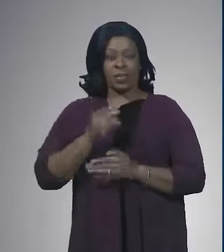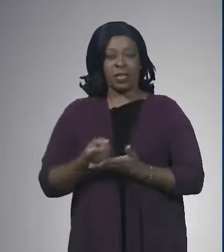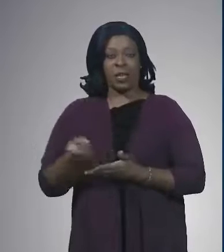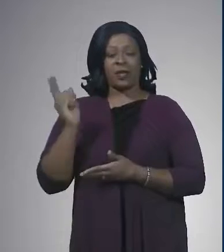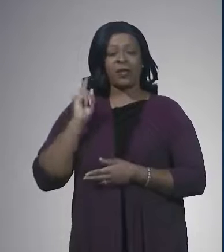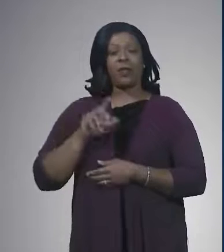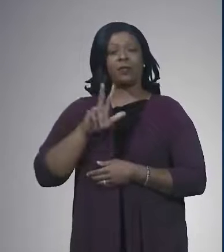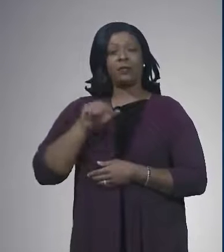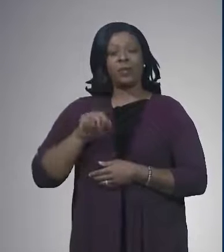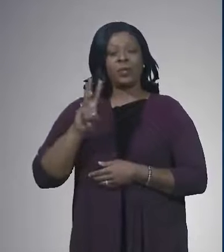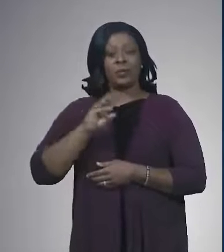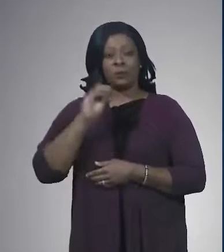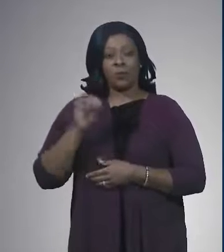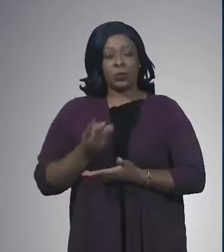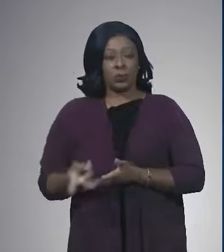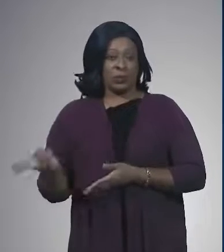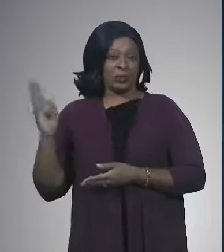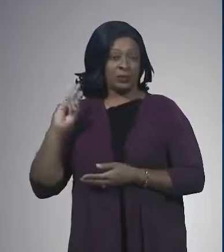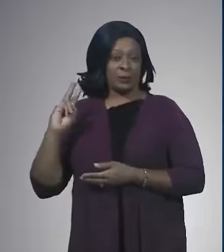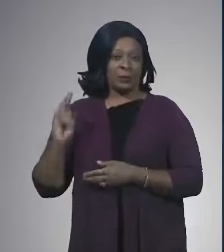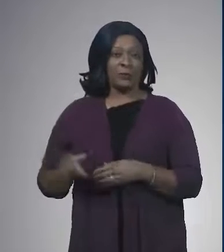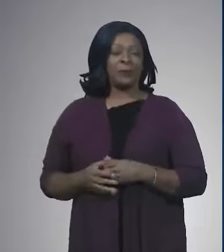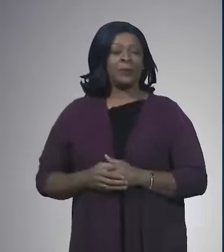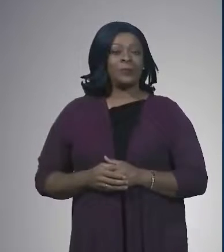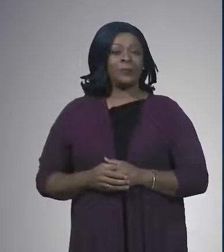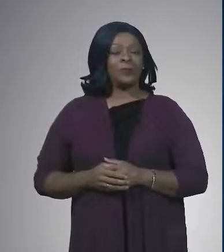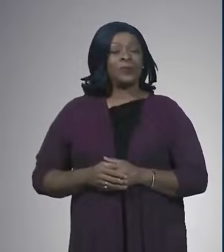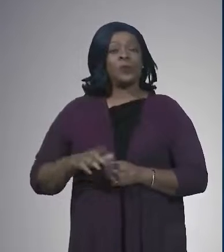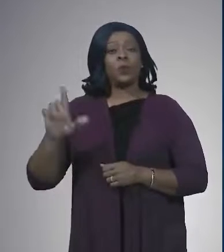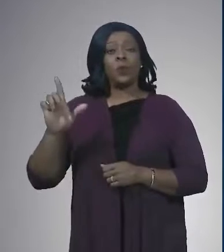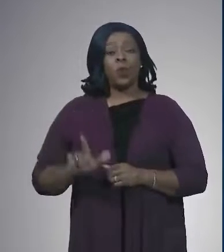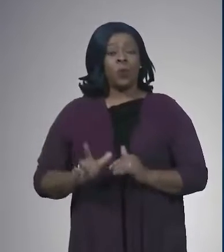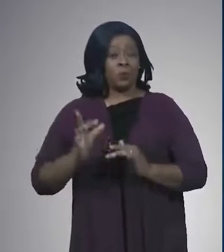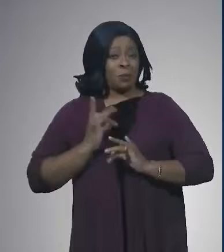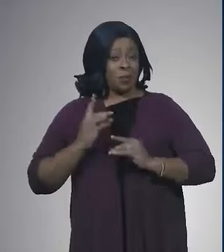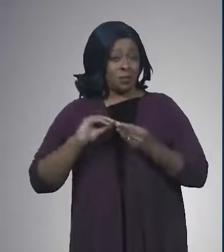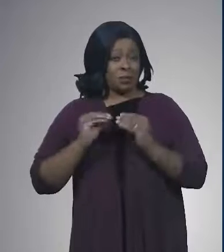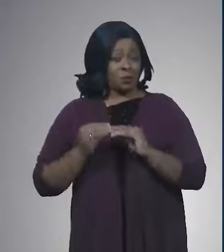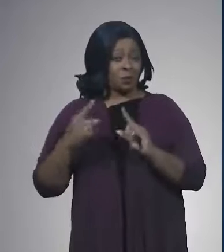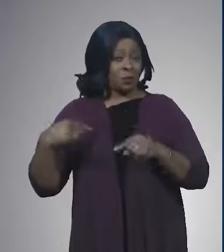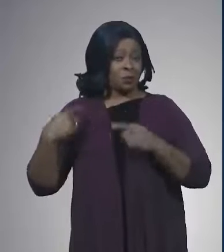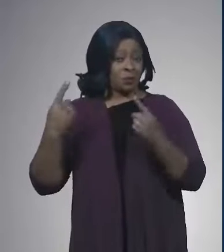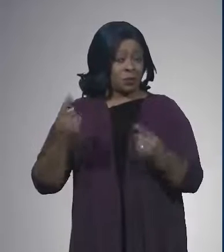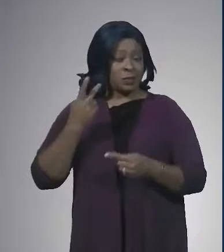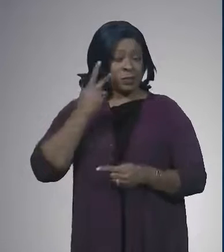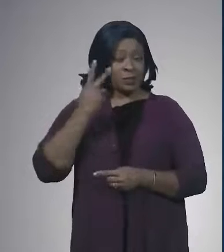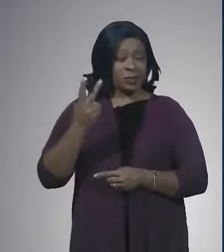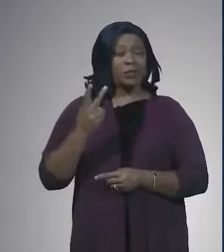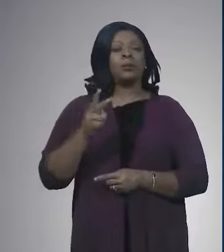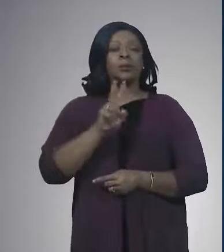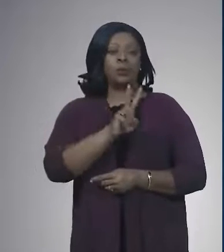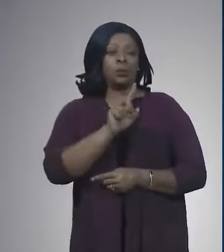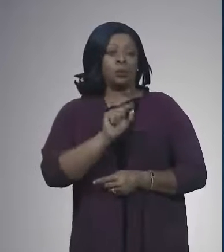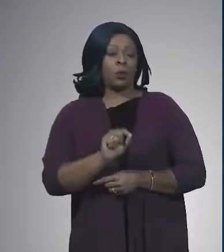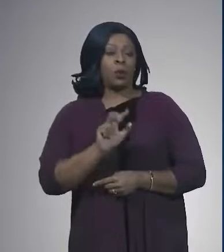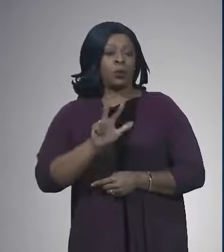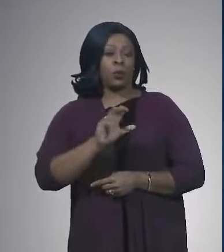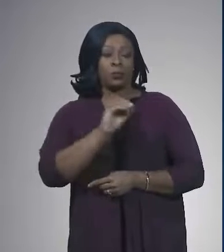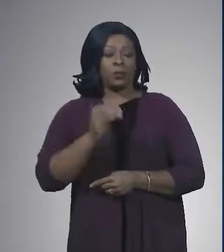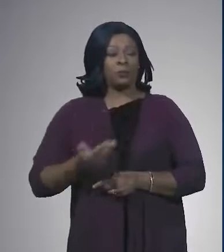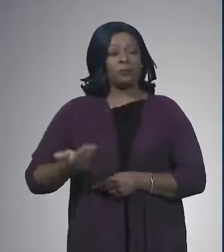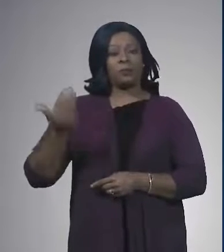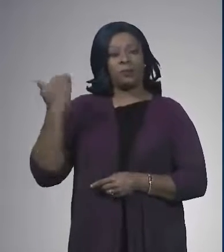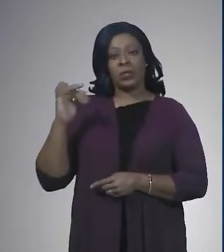and 3.6% 2 weeks ago. The lowest positivity rate we have seen during the pandemic was 2.3% back on